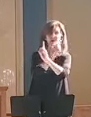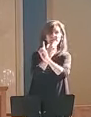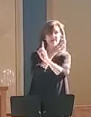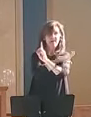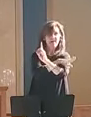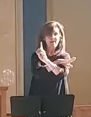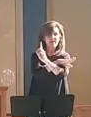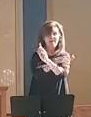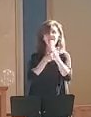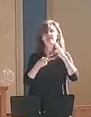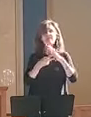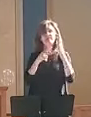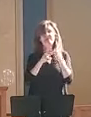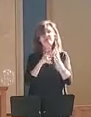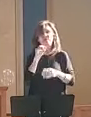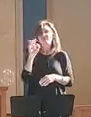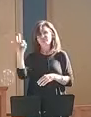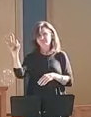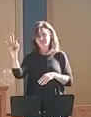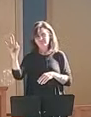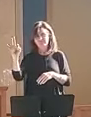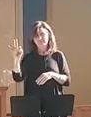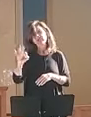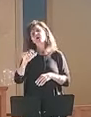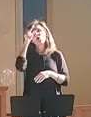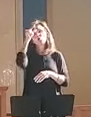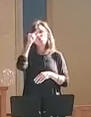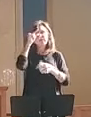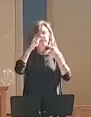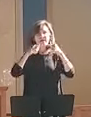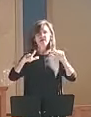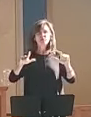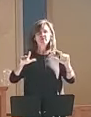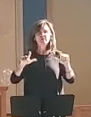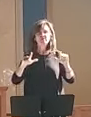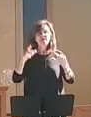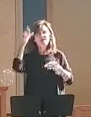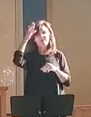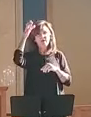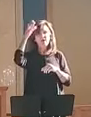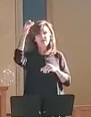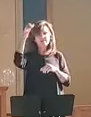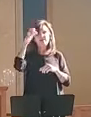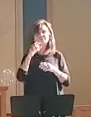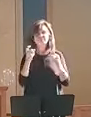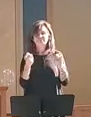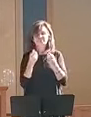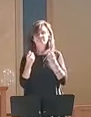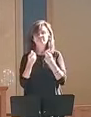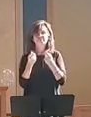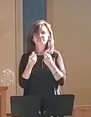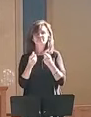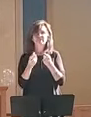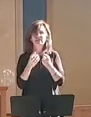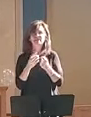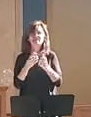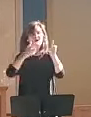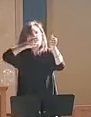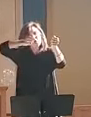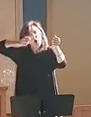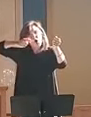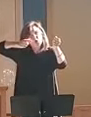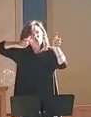is we do evil. In Greek, the concept of sin is an archery